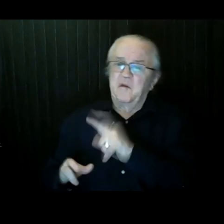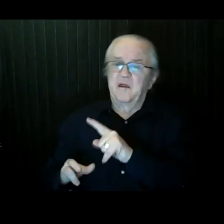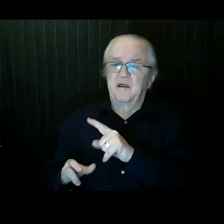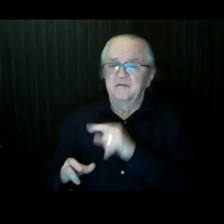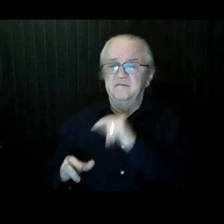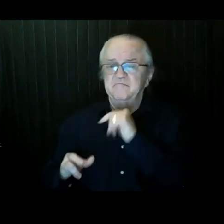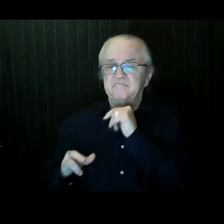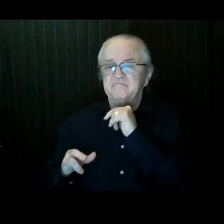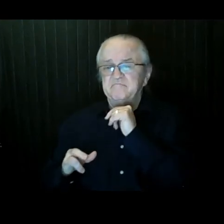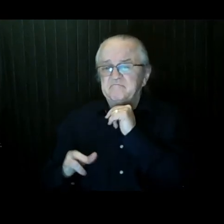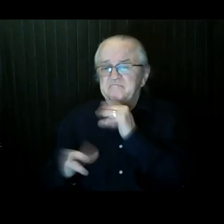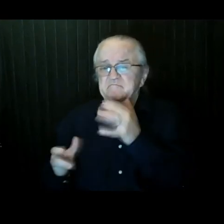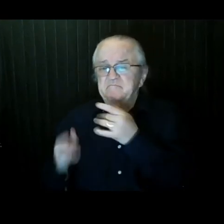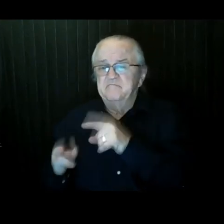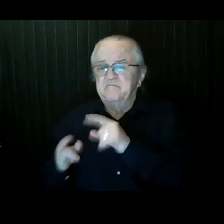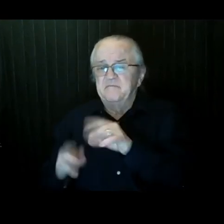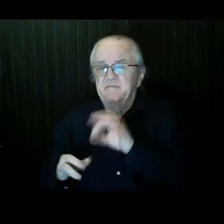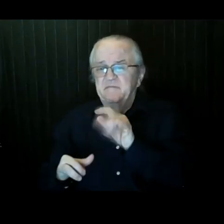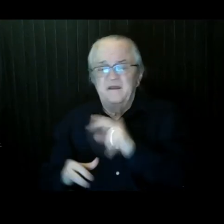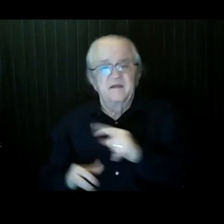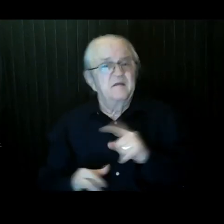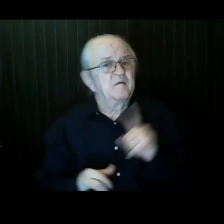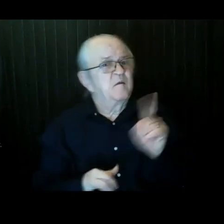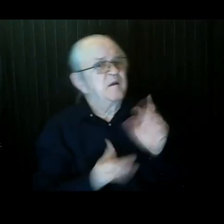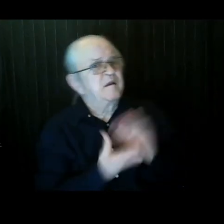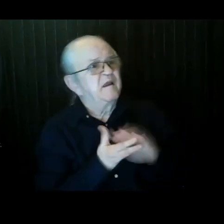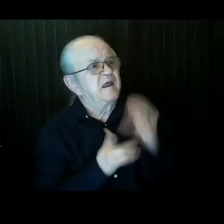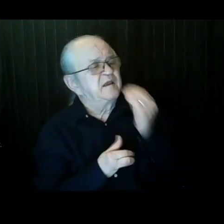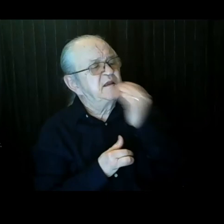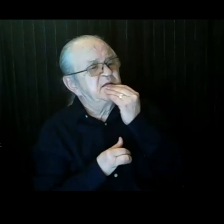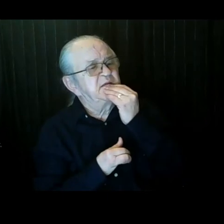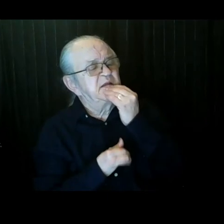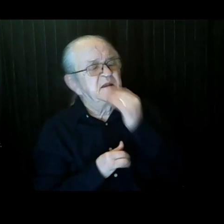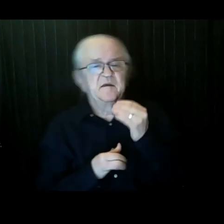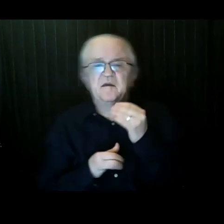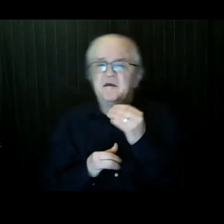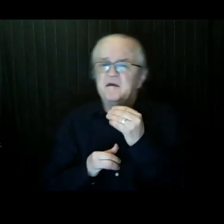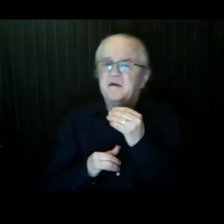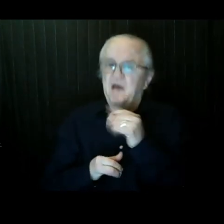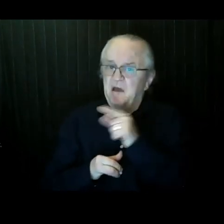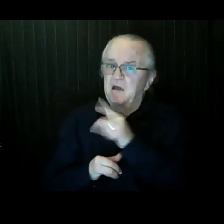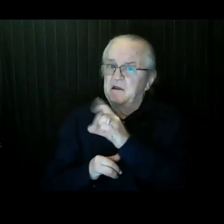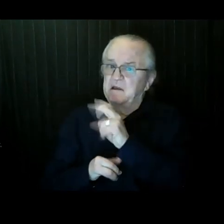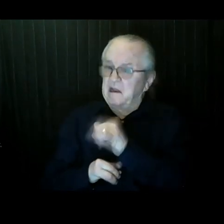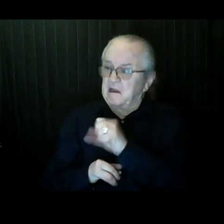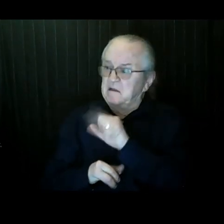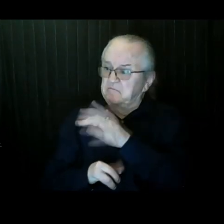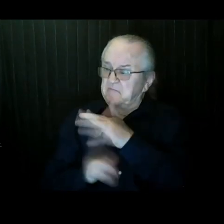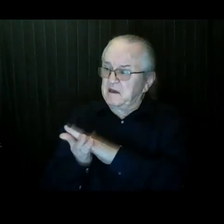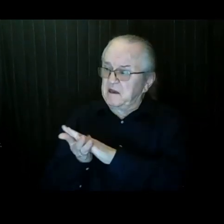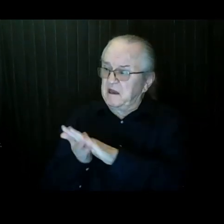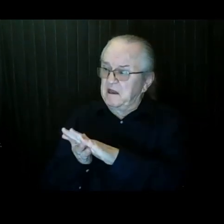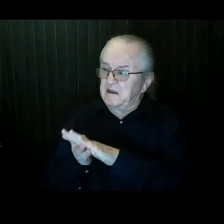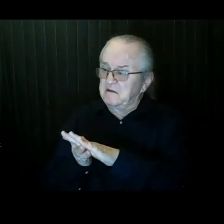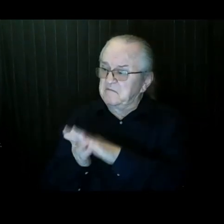happening in Flint. And I said, well, what about someplace to eat, someplace nice to eat? And he says, well, you know, we got a Denny's that's kind of nice, not too far